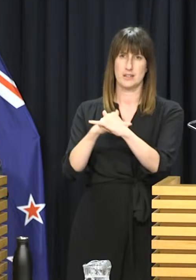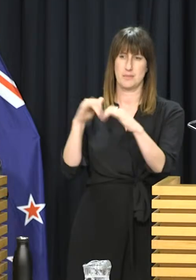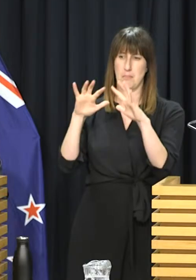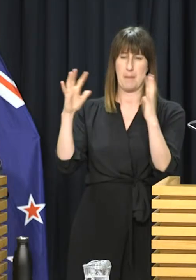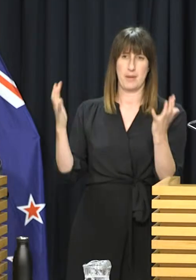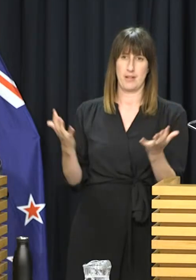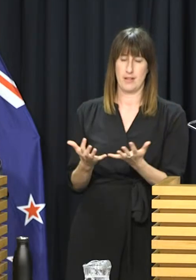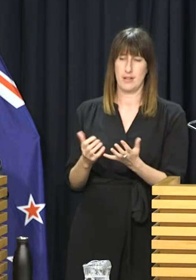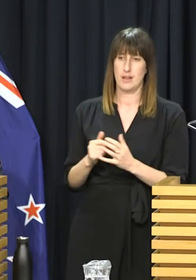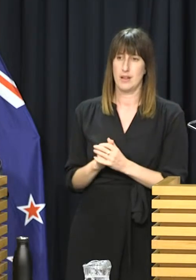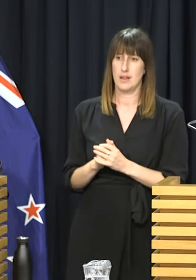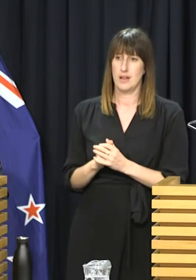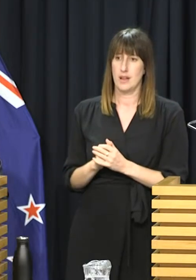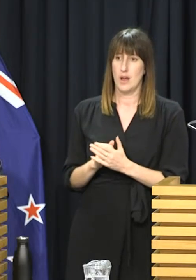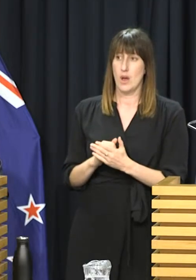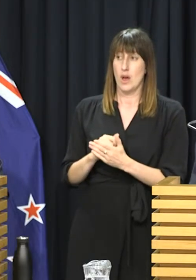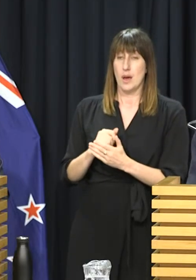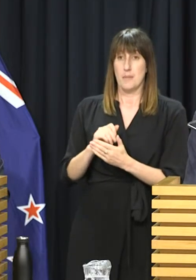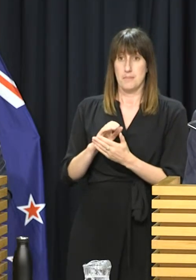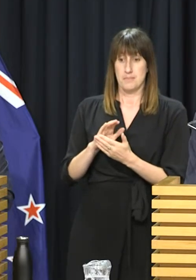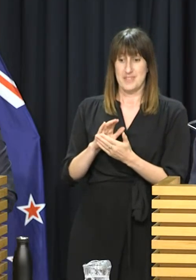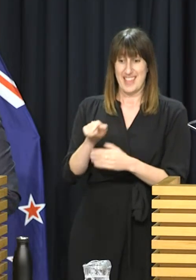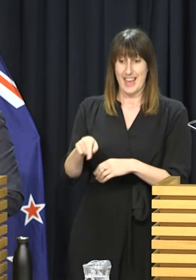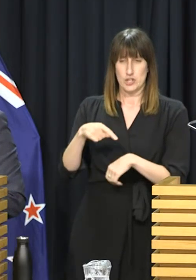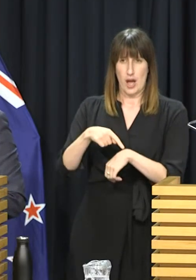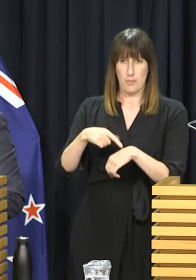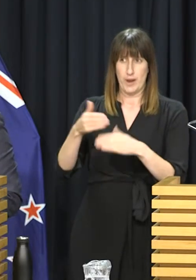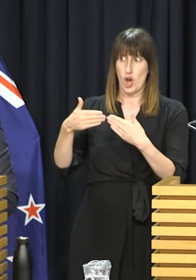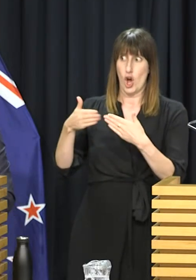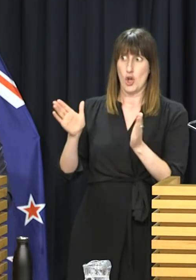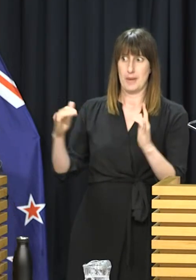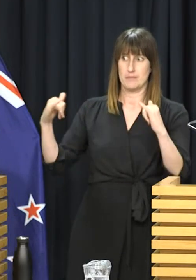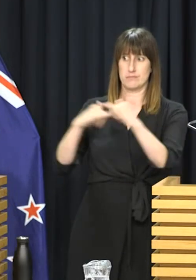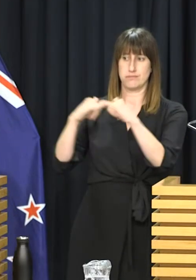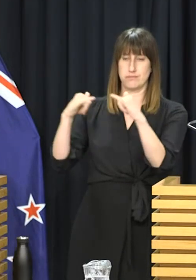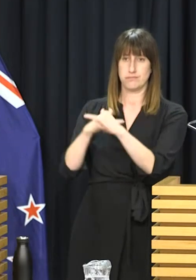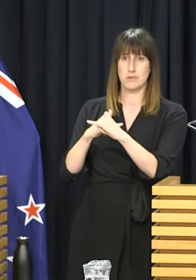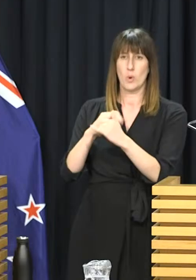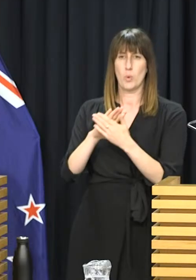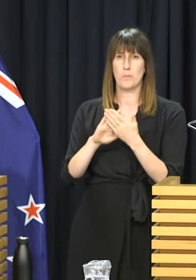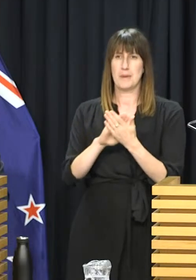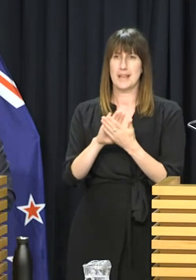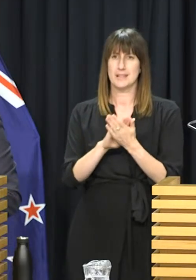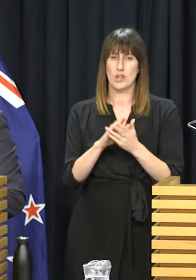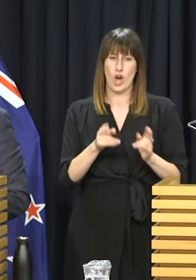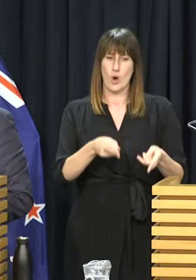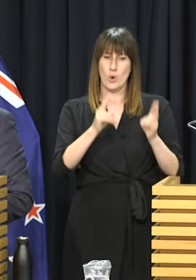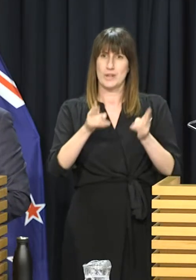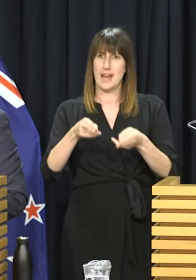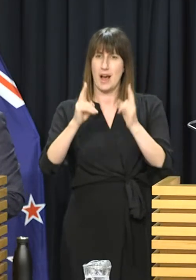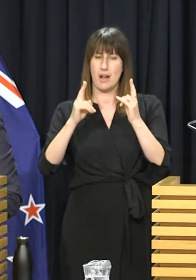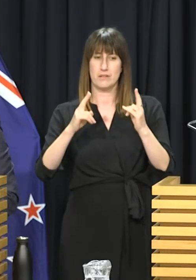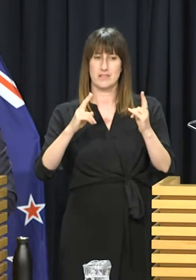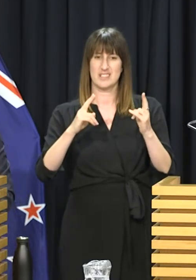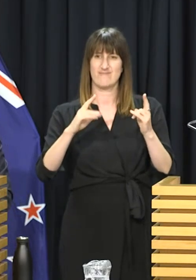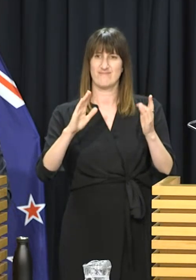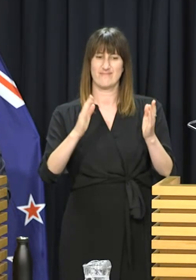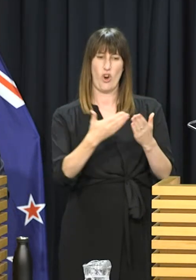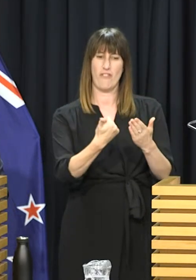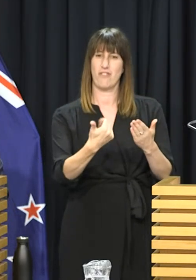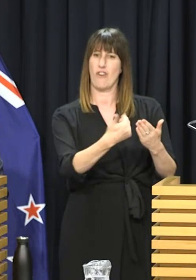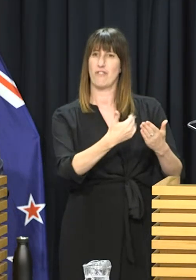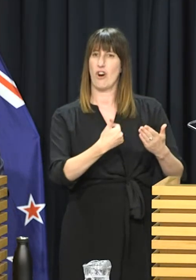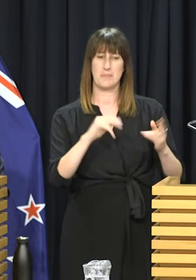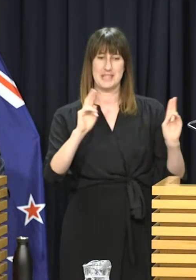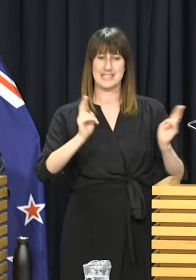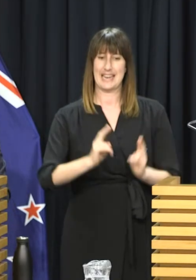their managed isolation system? So I'm working through that with MB, who are running the MIQ facilities at the moment. We